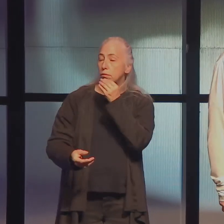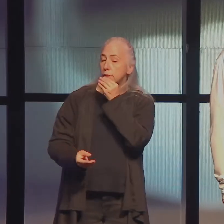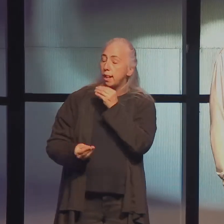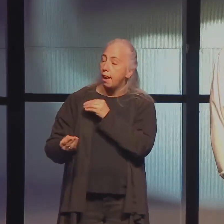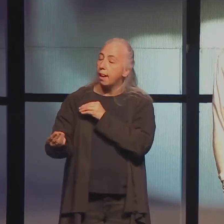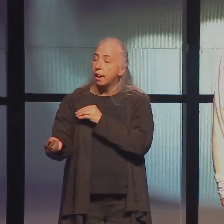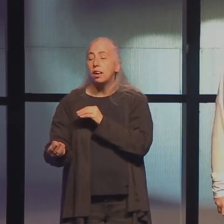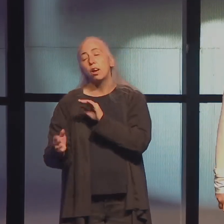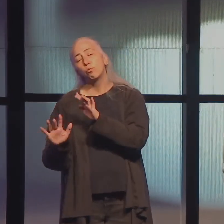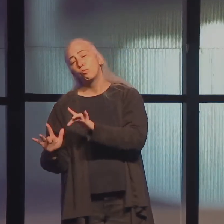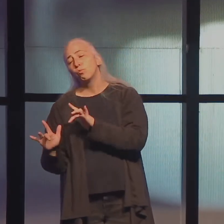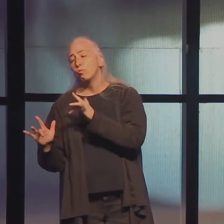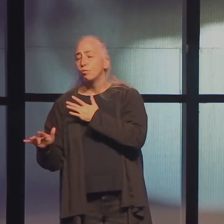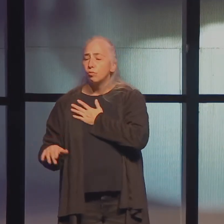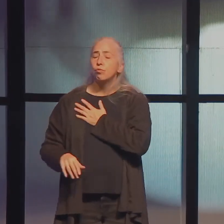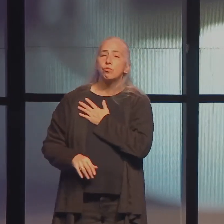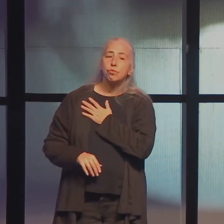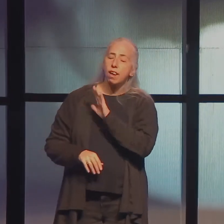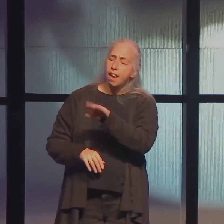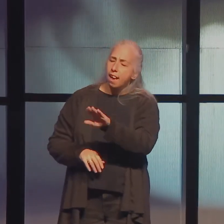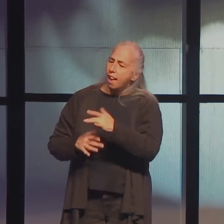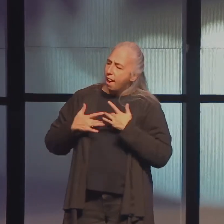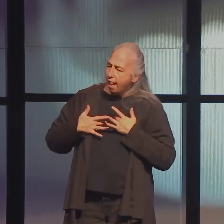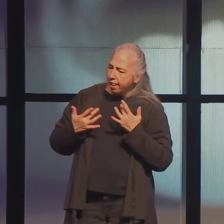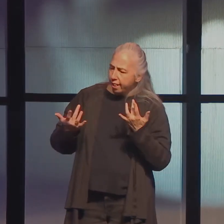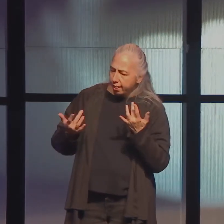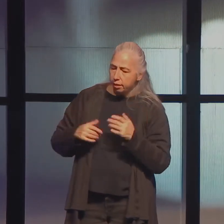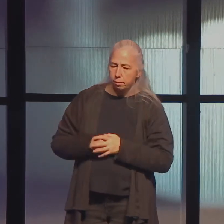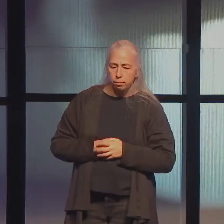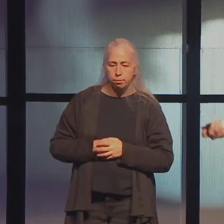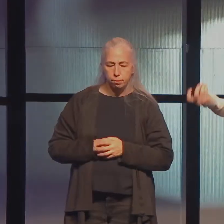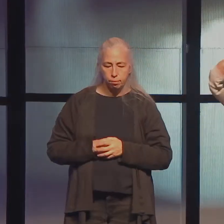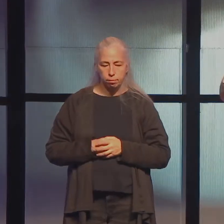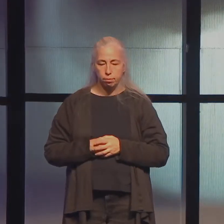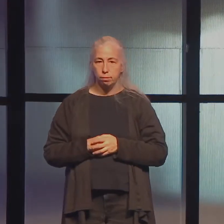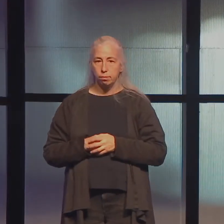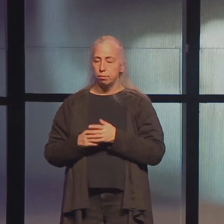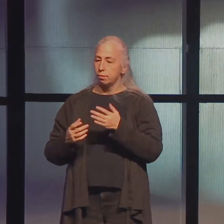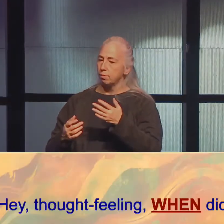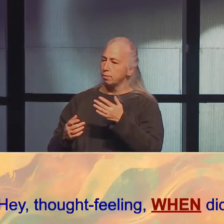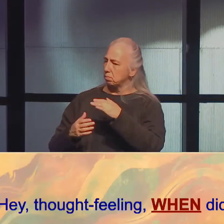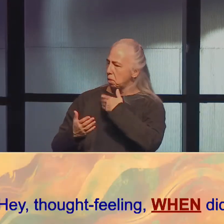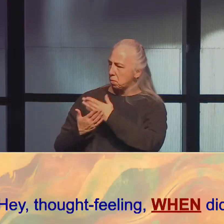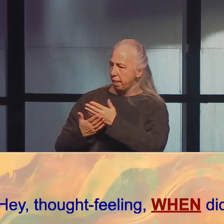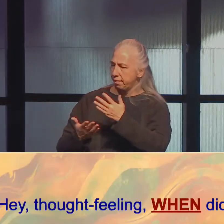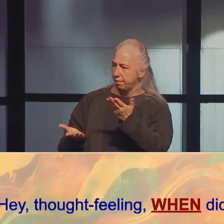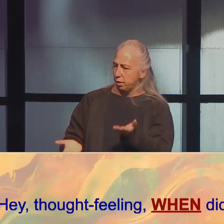a little compassion, says, hey, thought, feeling, when'd you get into town?